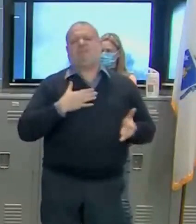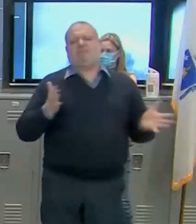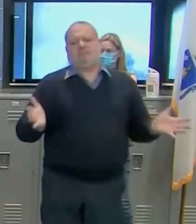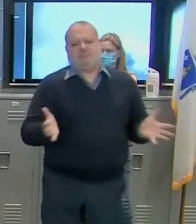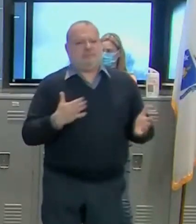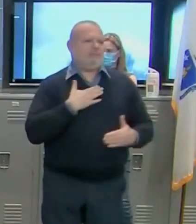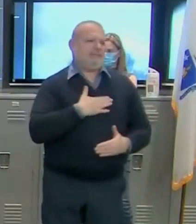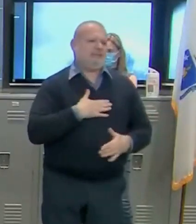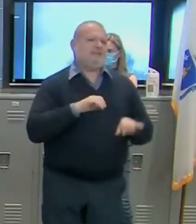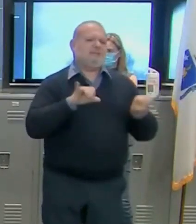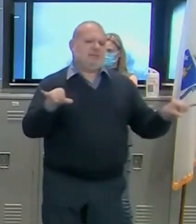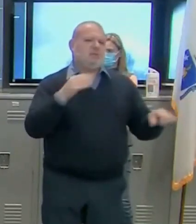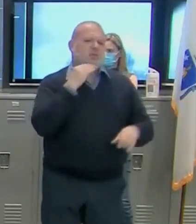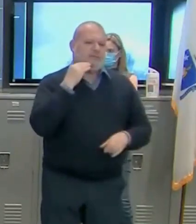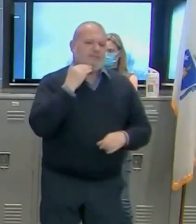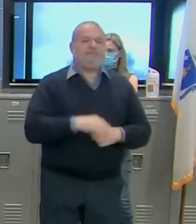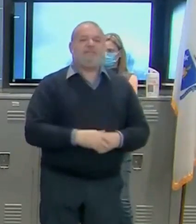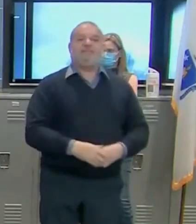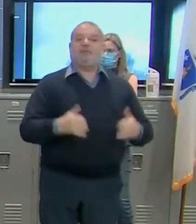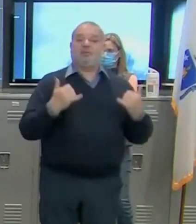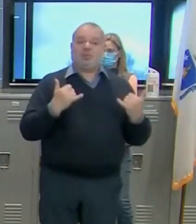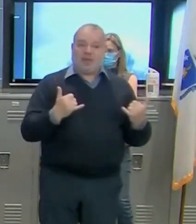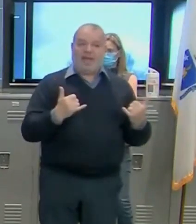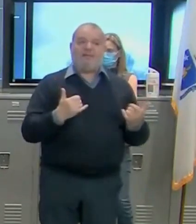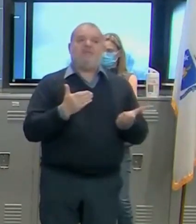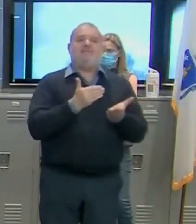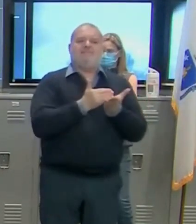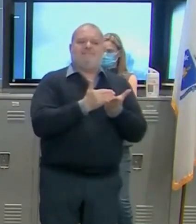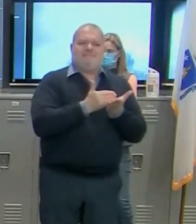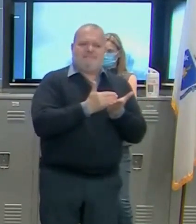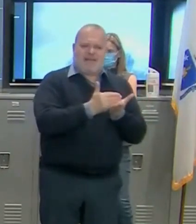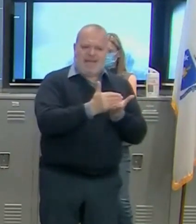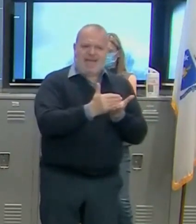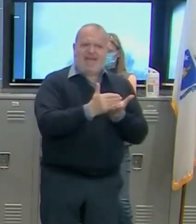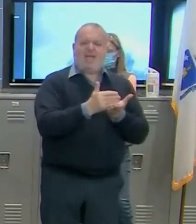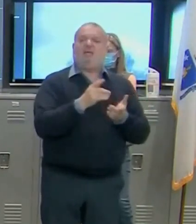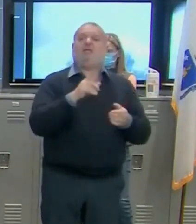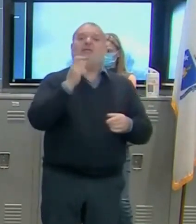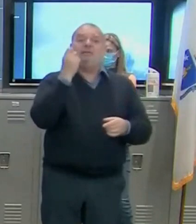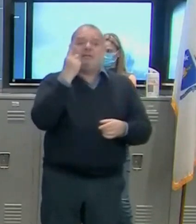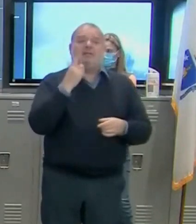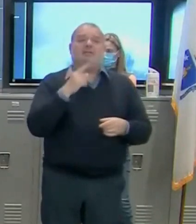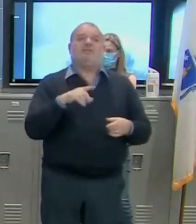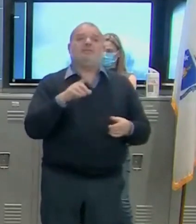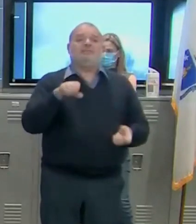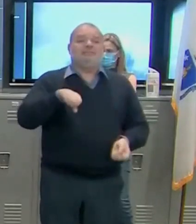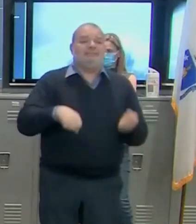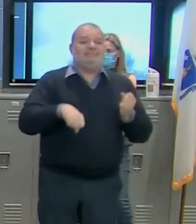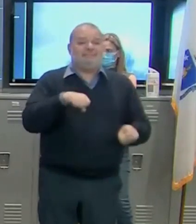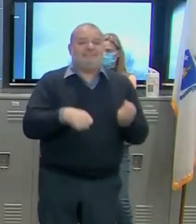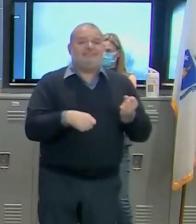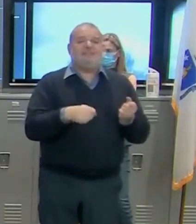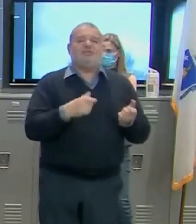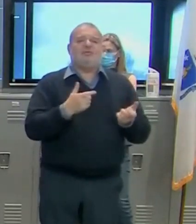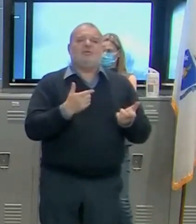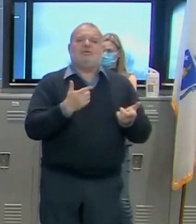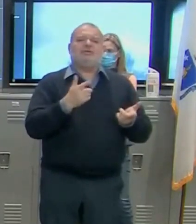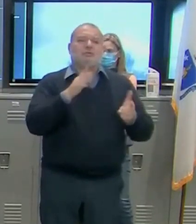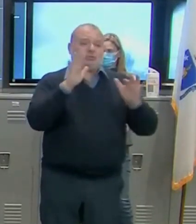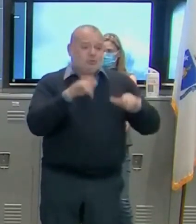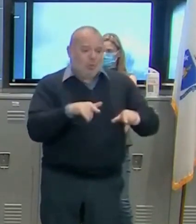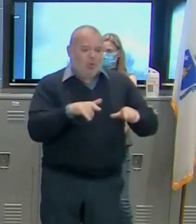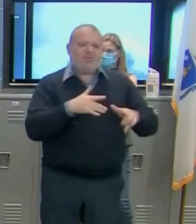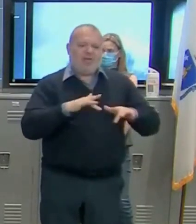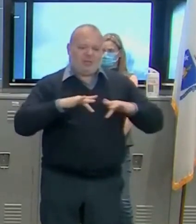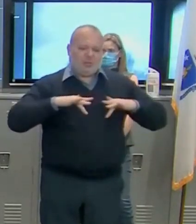snow clearing and snow plowing to snow removal. And I want to express my thanks to all